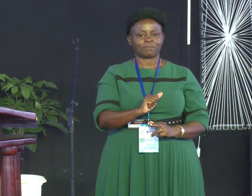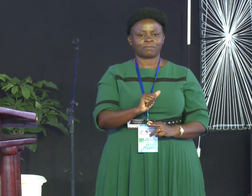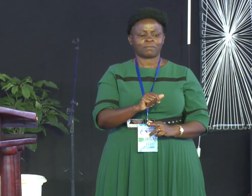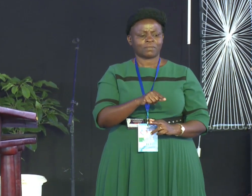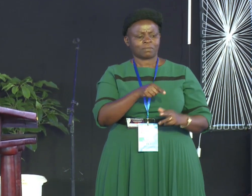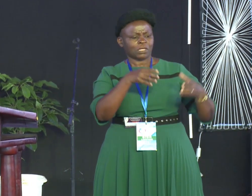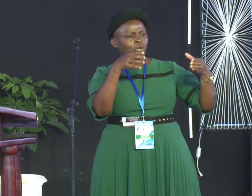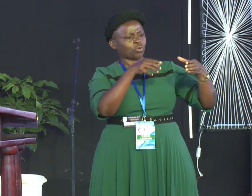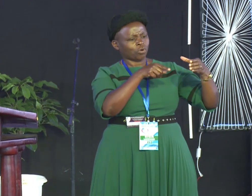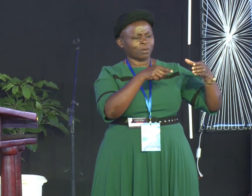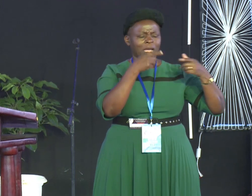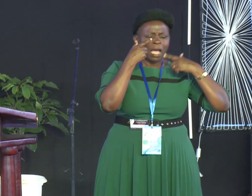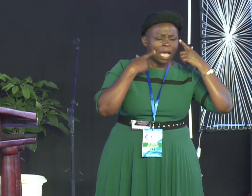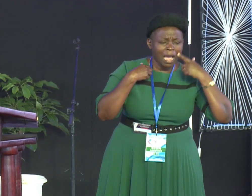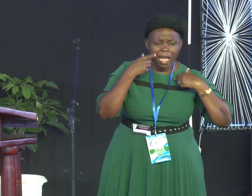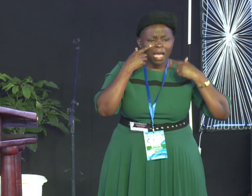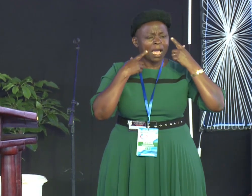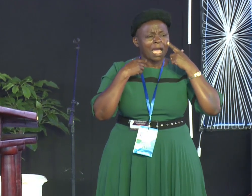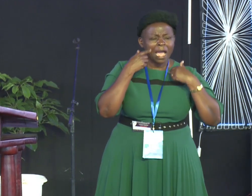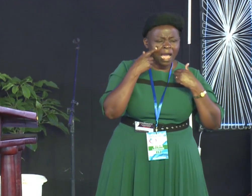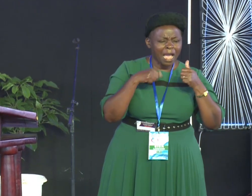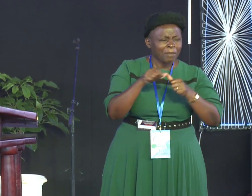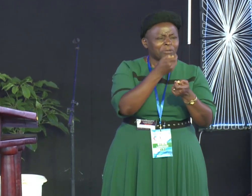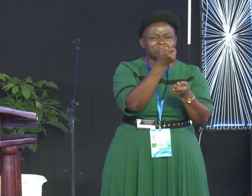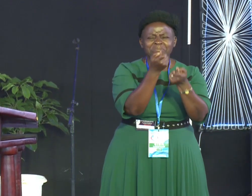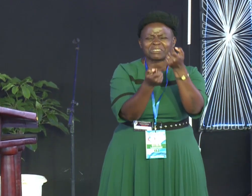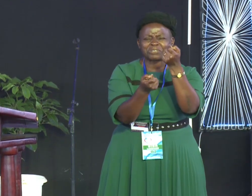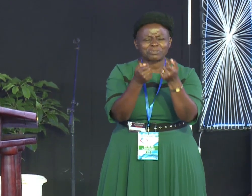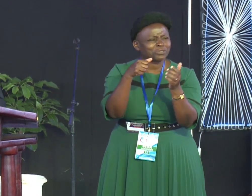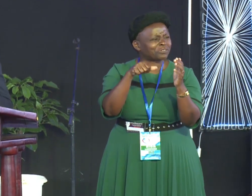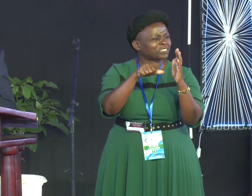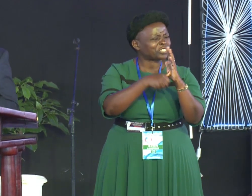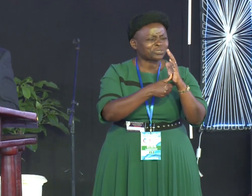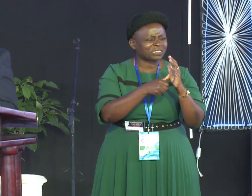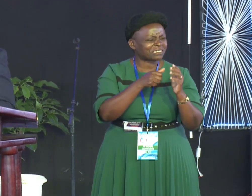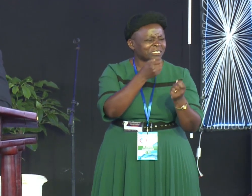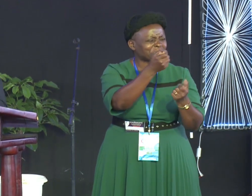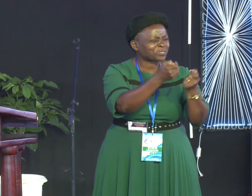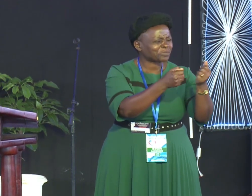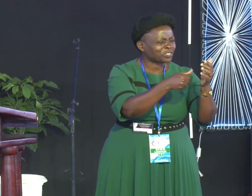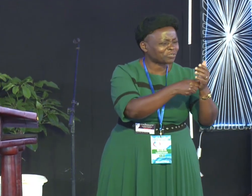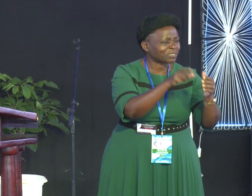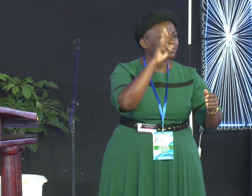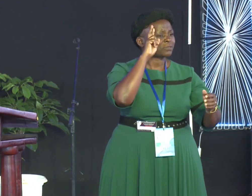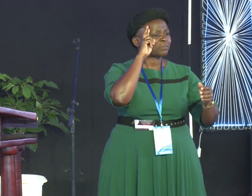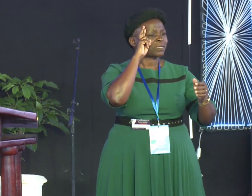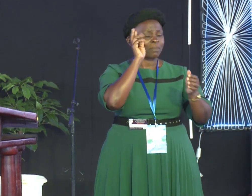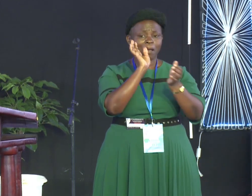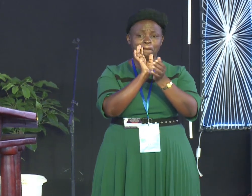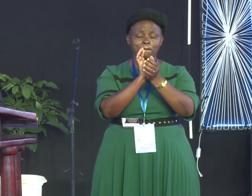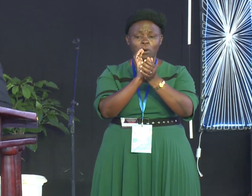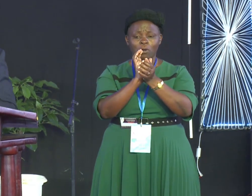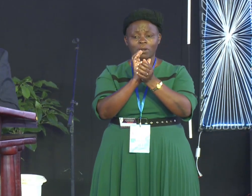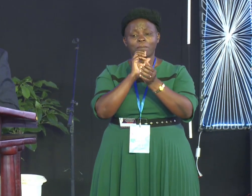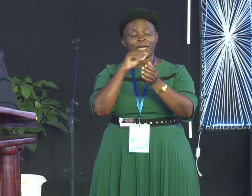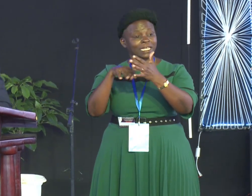crying and whining and weeping about small issues that were attacking them, and they came to the man who was in prison, who would have gone to them for